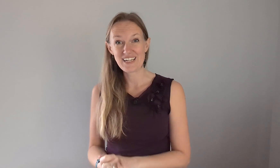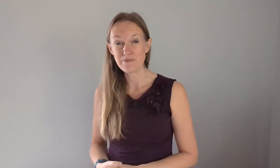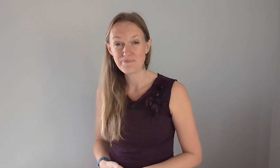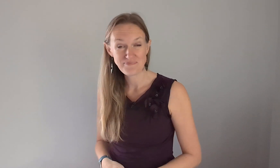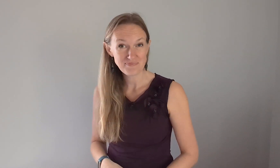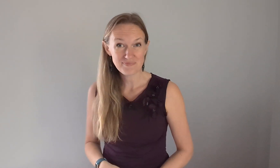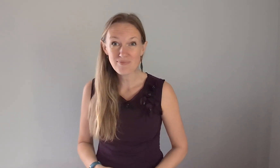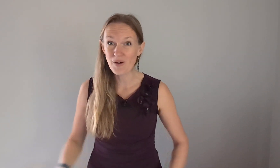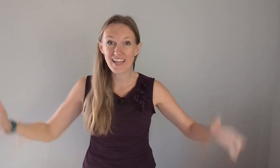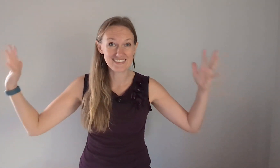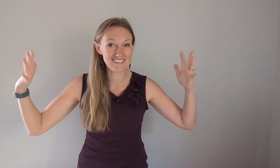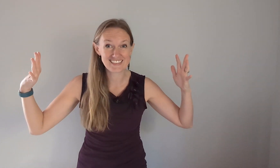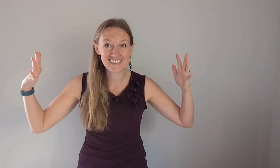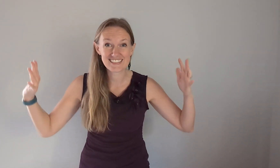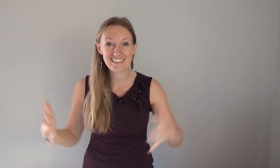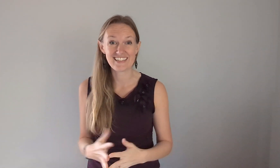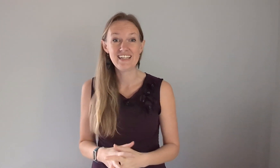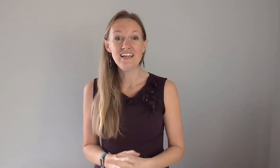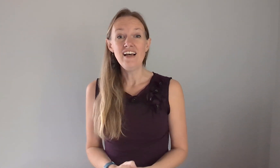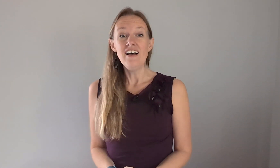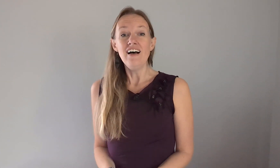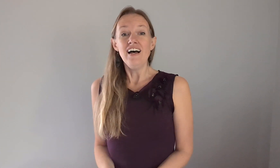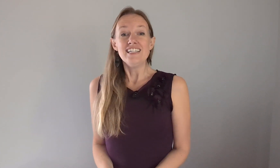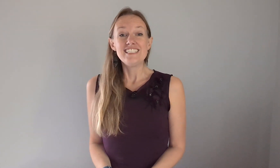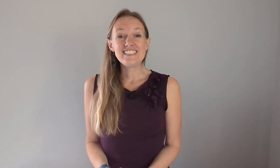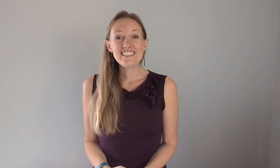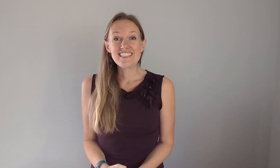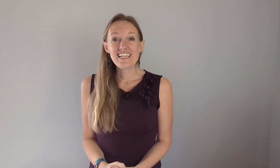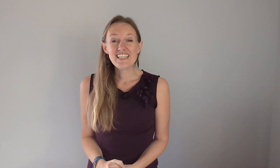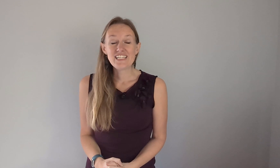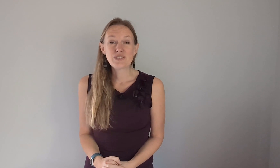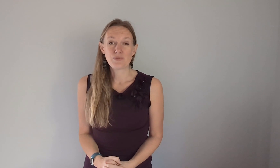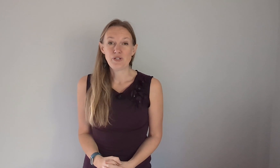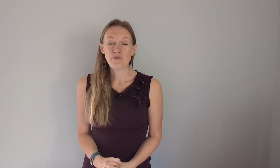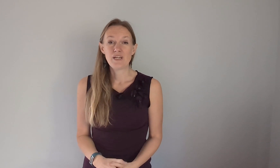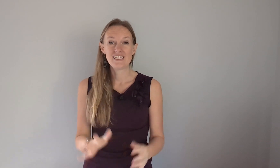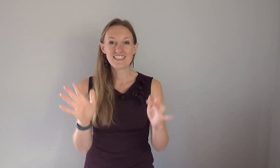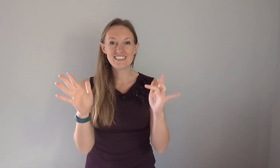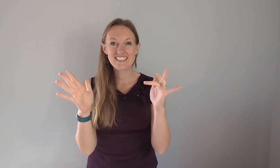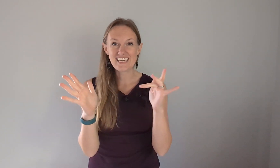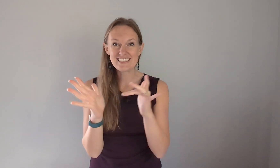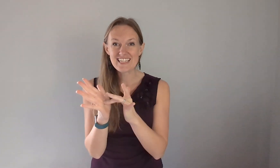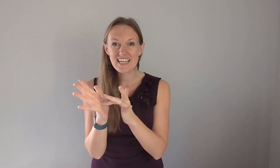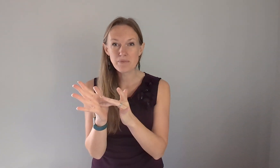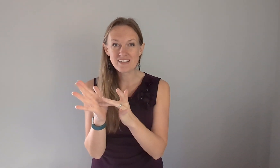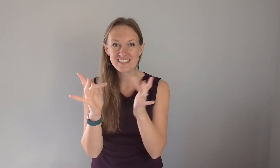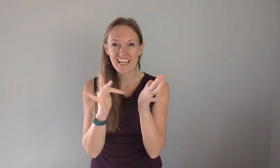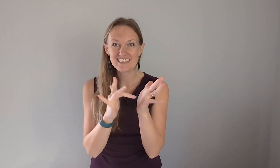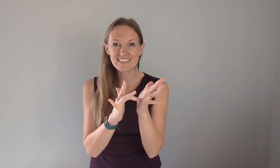channel. Okay, so let's get started. Jesus is in this room. Jesus, nail-pierced hands,